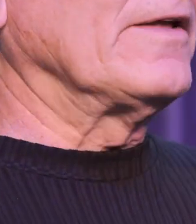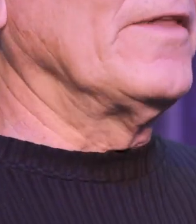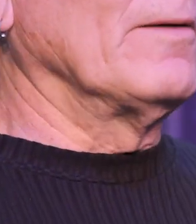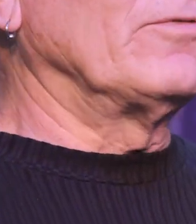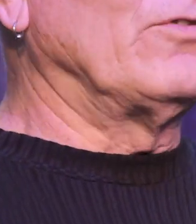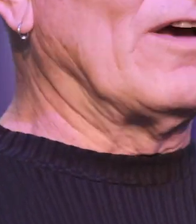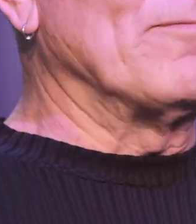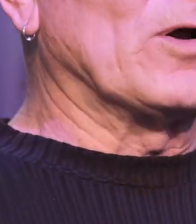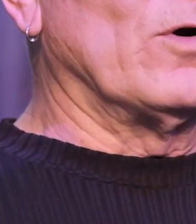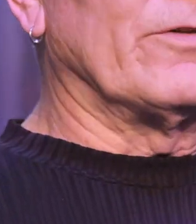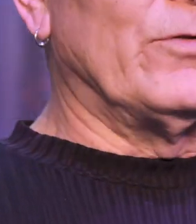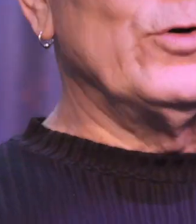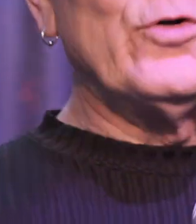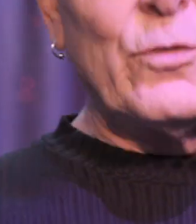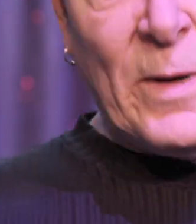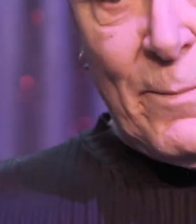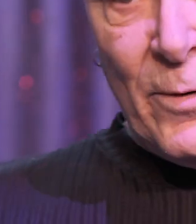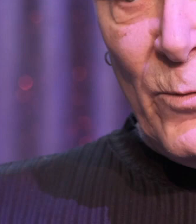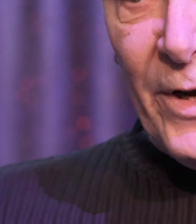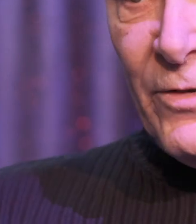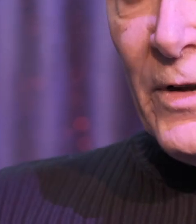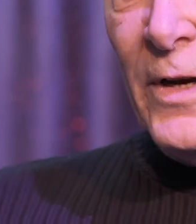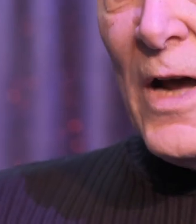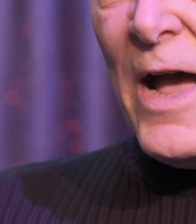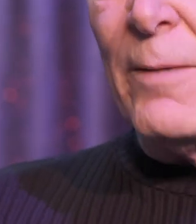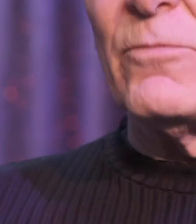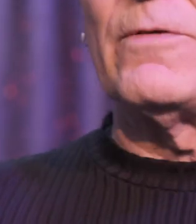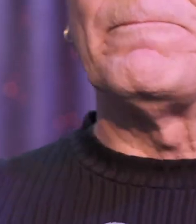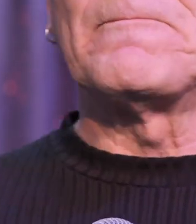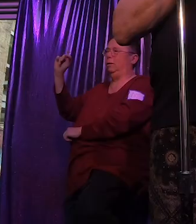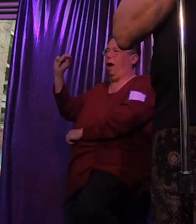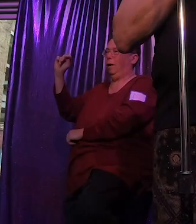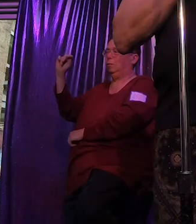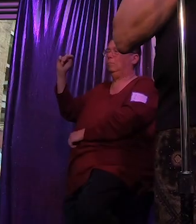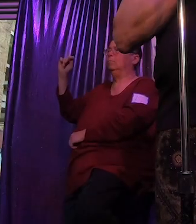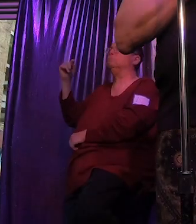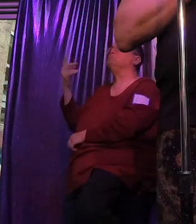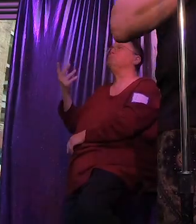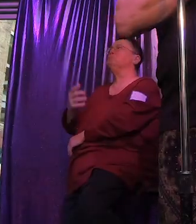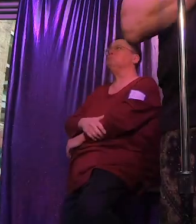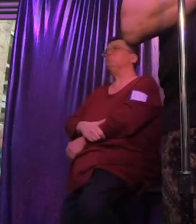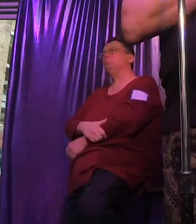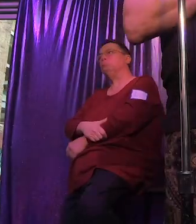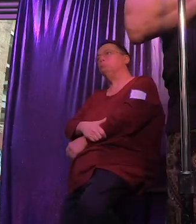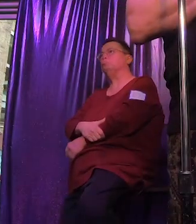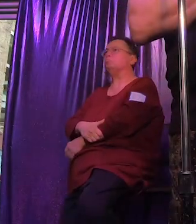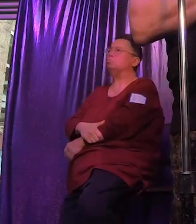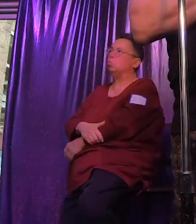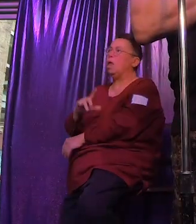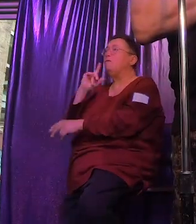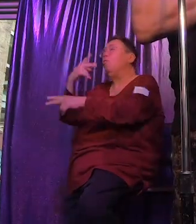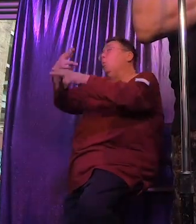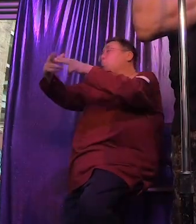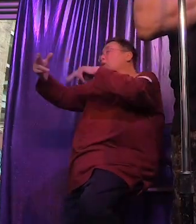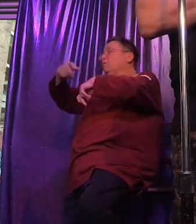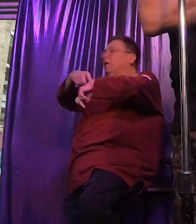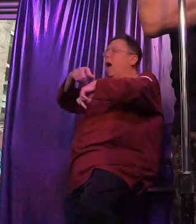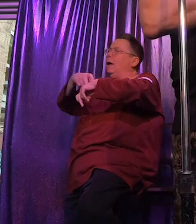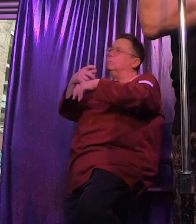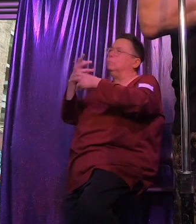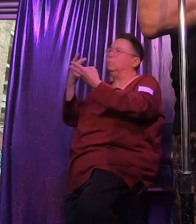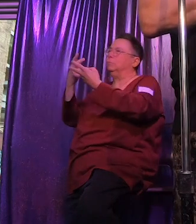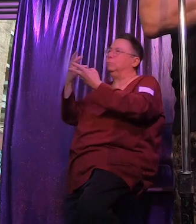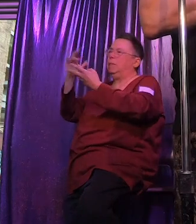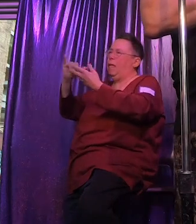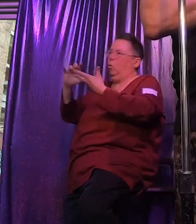they had taken them to Jeff McCourt's new newspaper, Windy City Times. And for a brief point in time, that